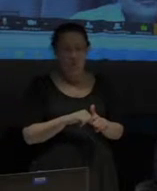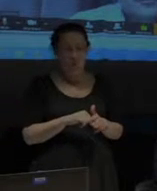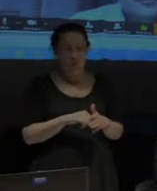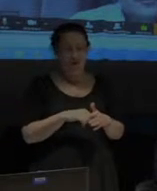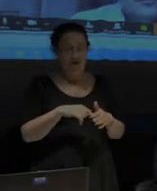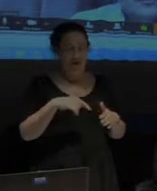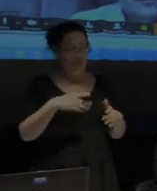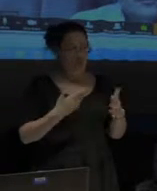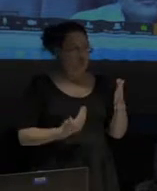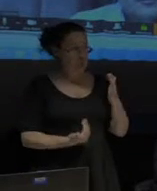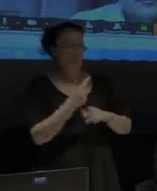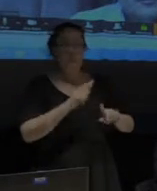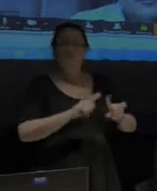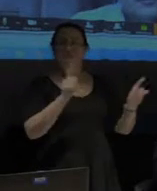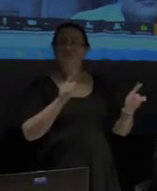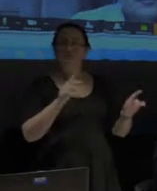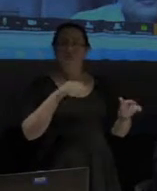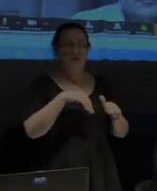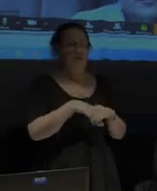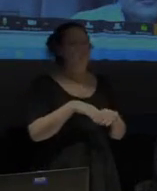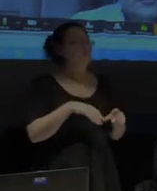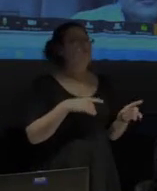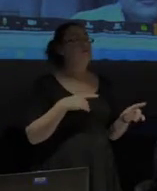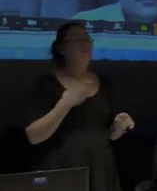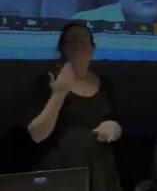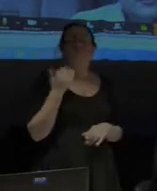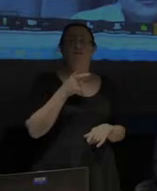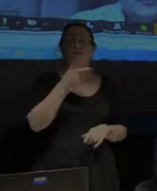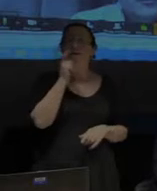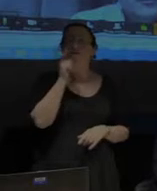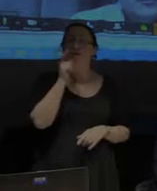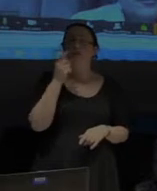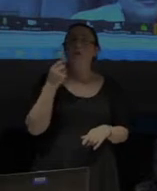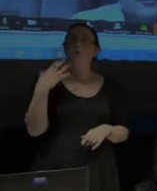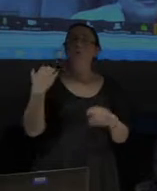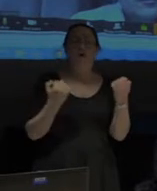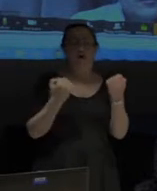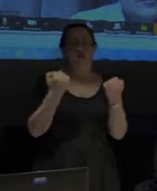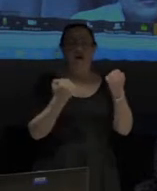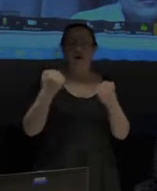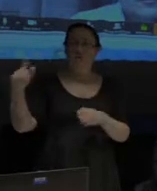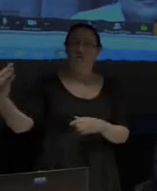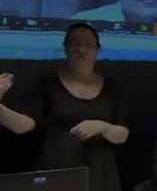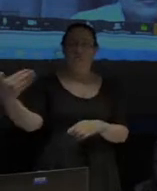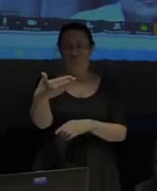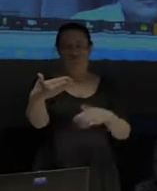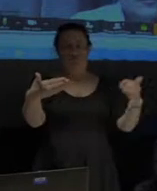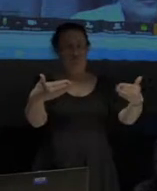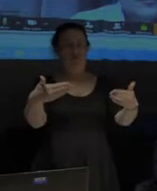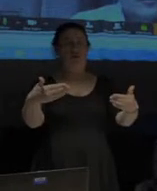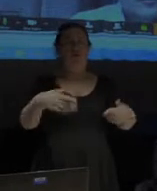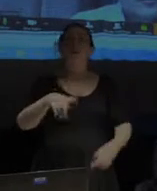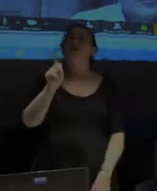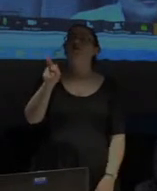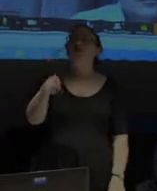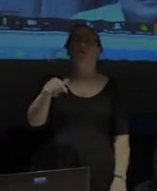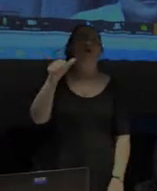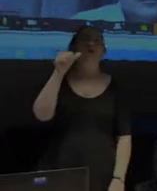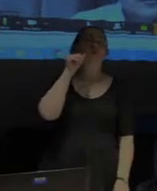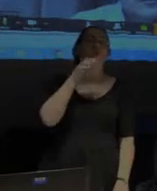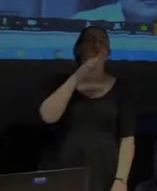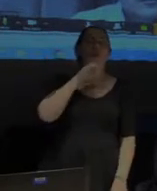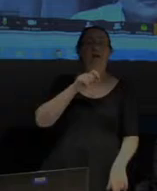sitting at a cafe and a couple of white vans pulled up outside, and Neil said, I know exactly what the guys getting out